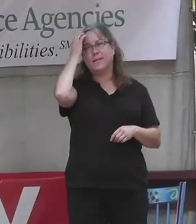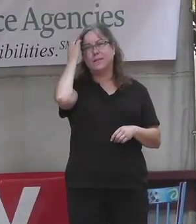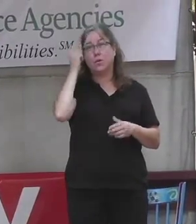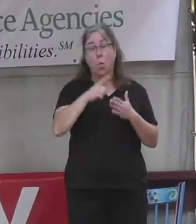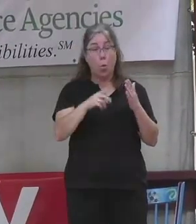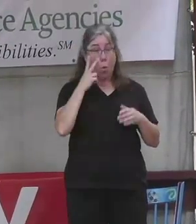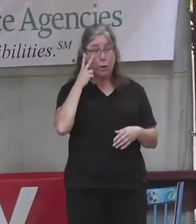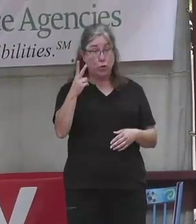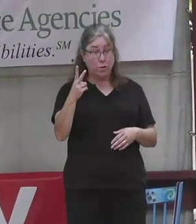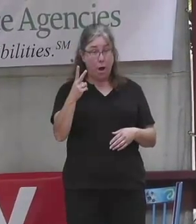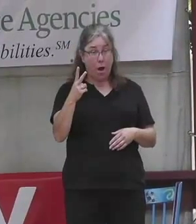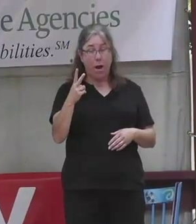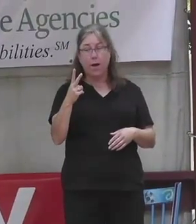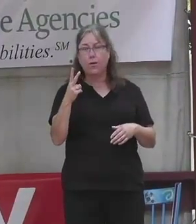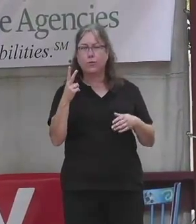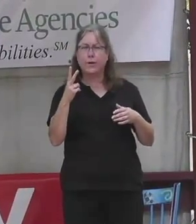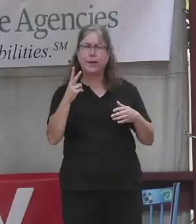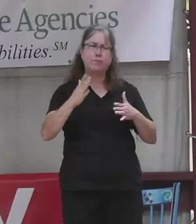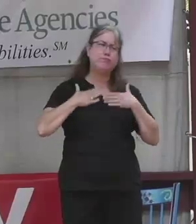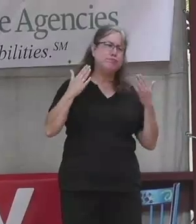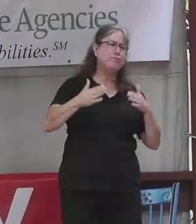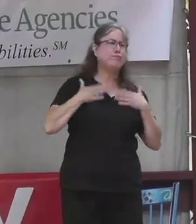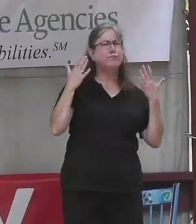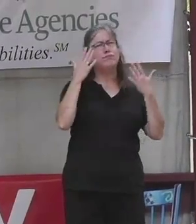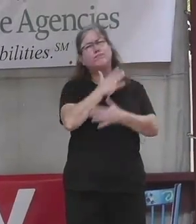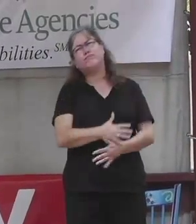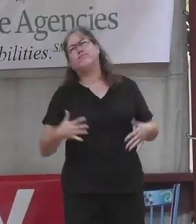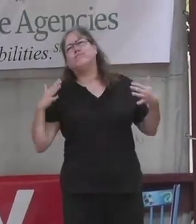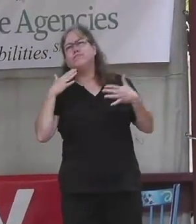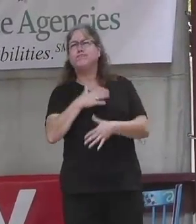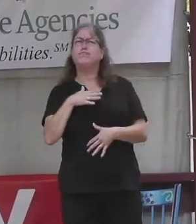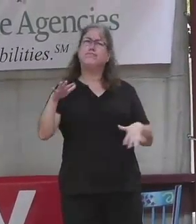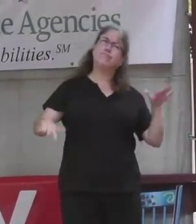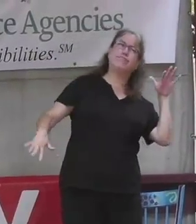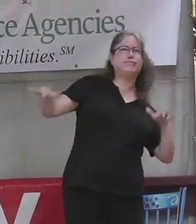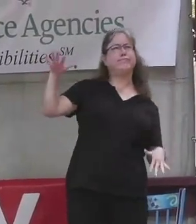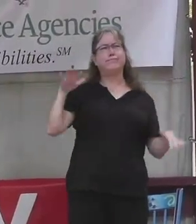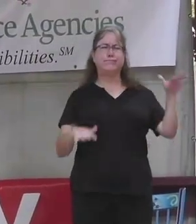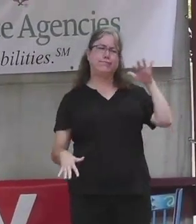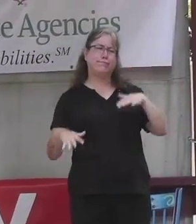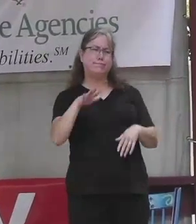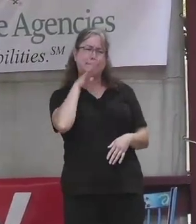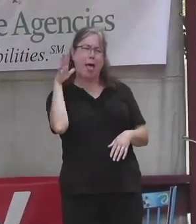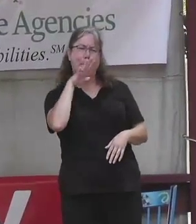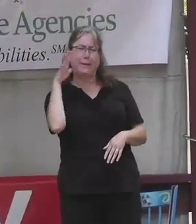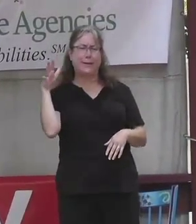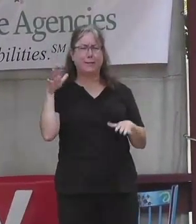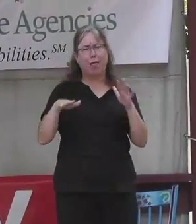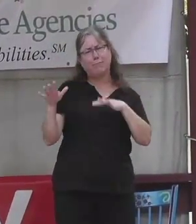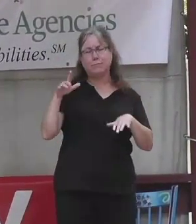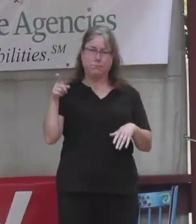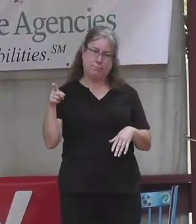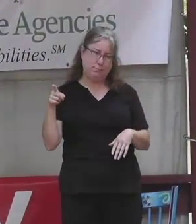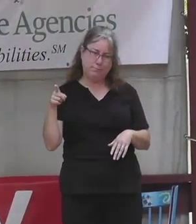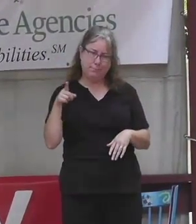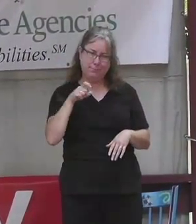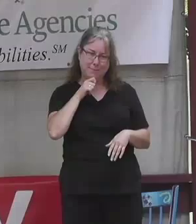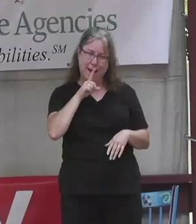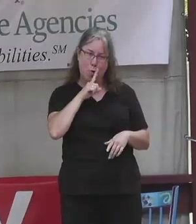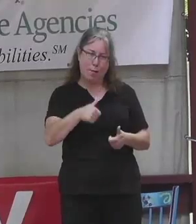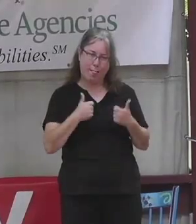screen of him being fun-loving and kind of bumbling and sloppy, and he was nothing like that. He